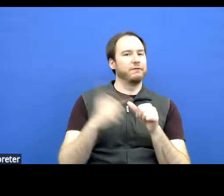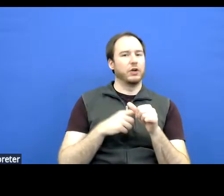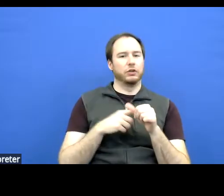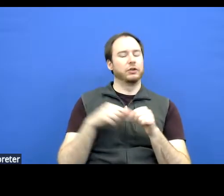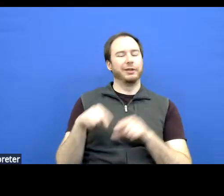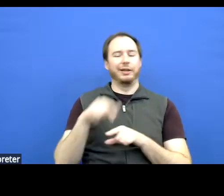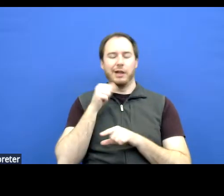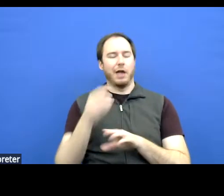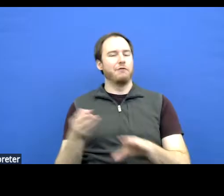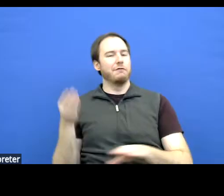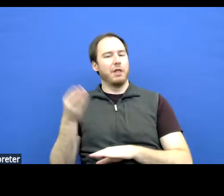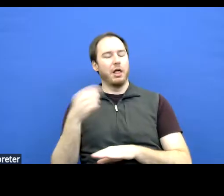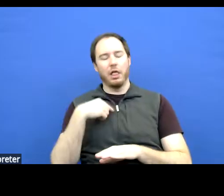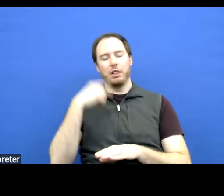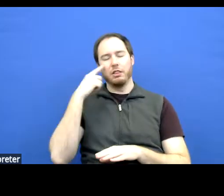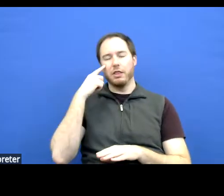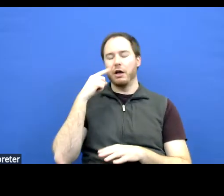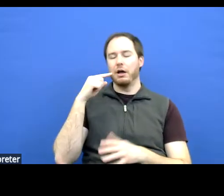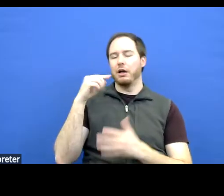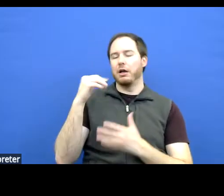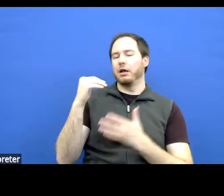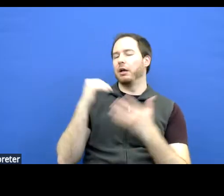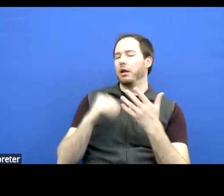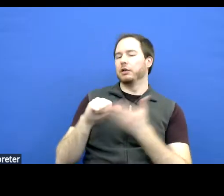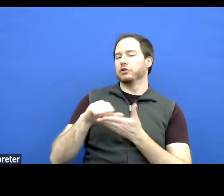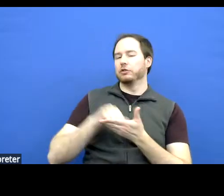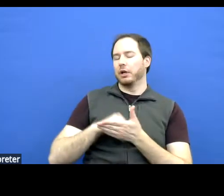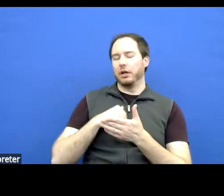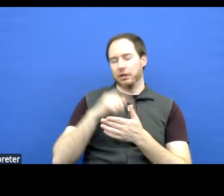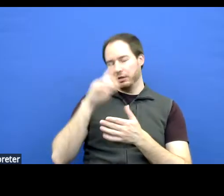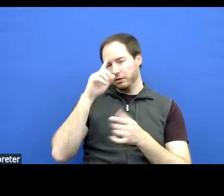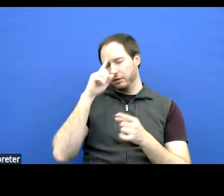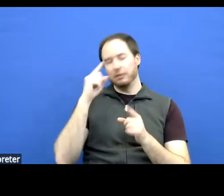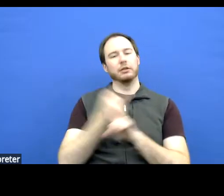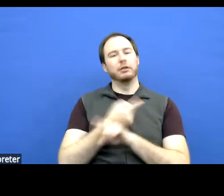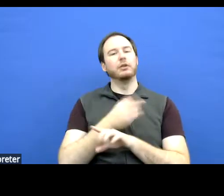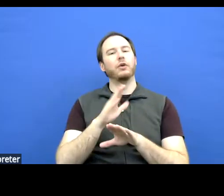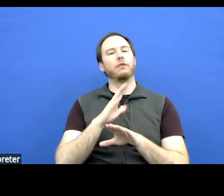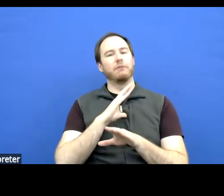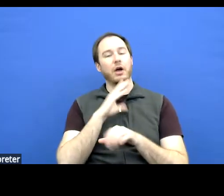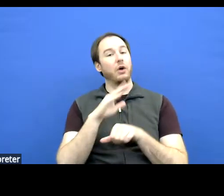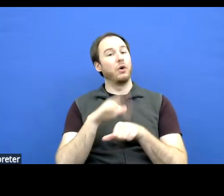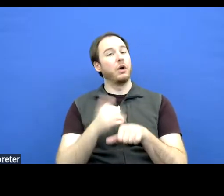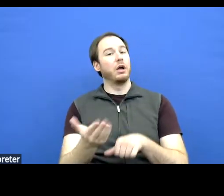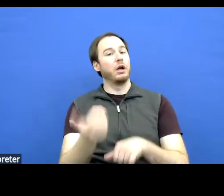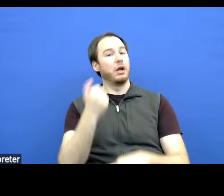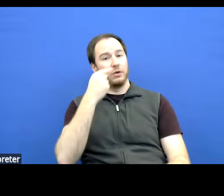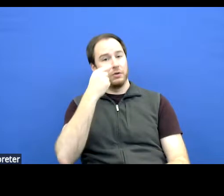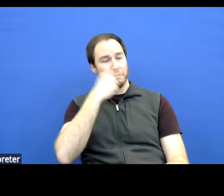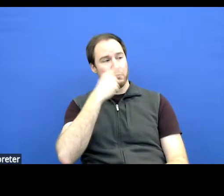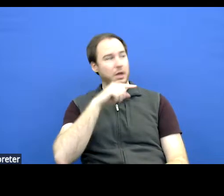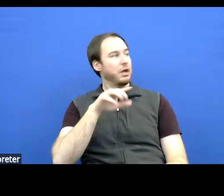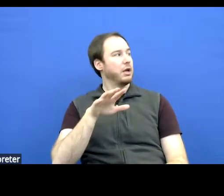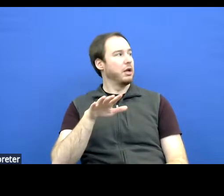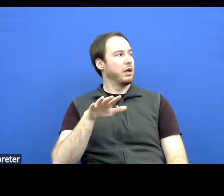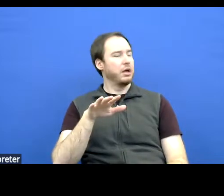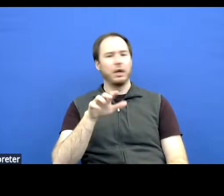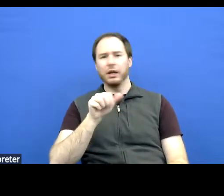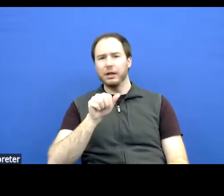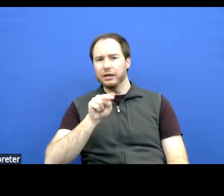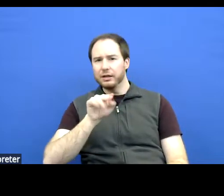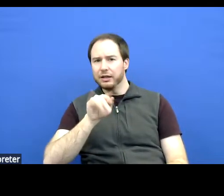aren't resolutions. I was thinking they were resolutions, but they're not. So I guess we'll call up, is